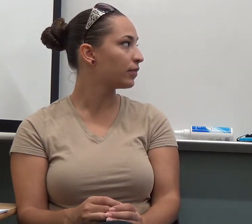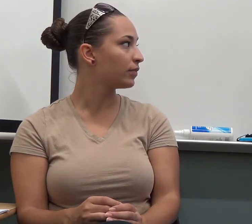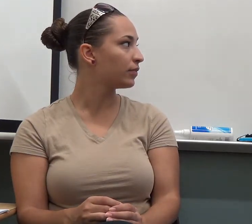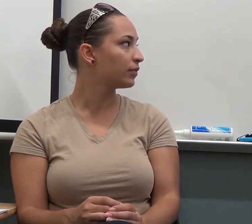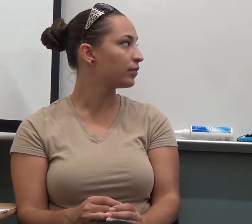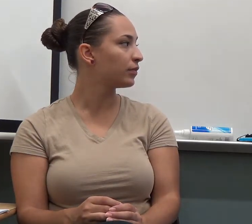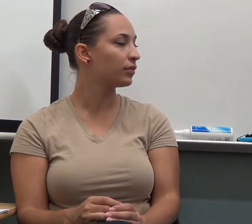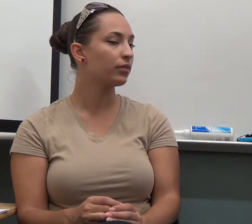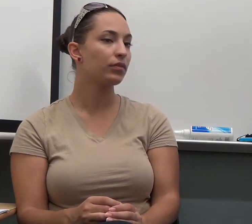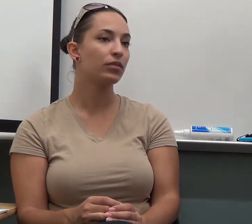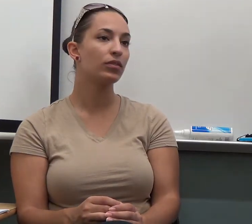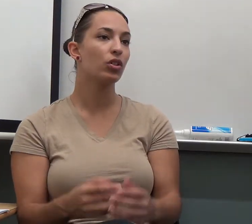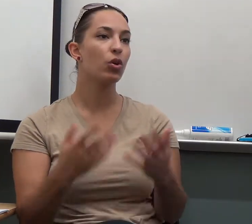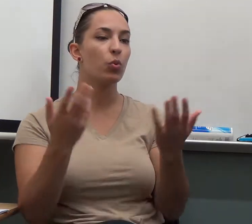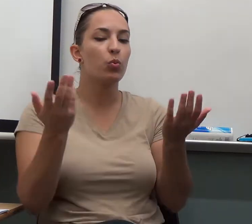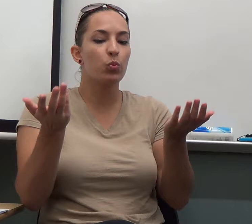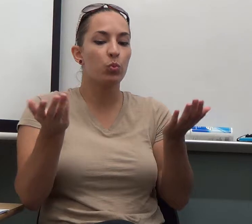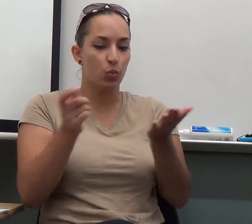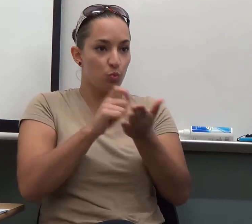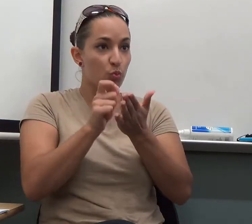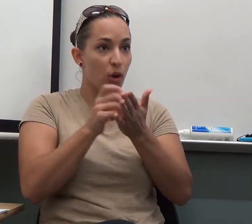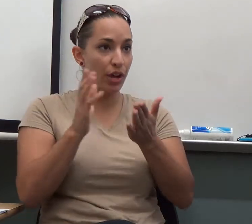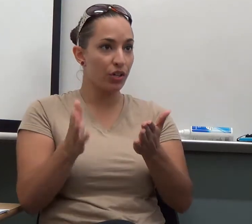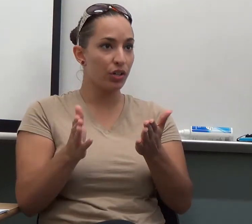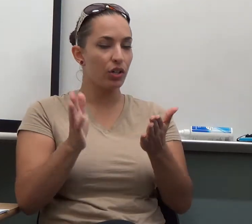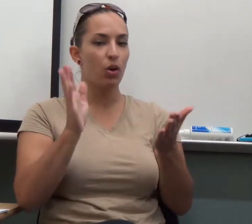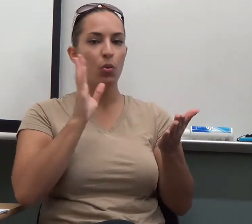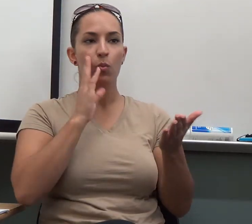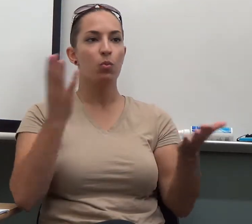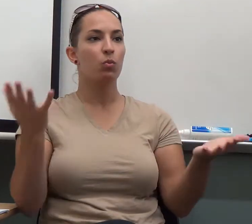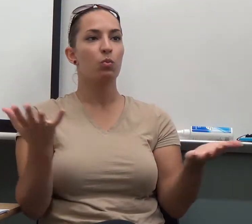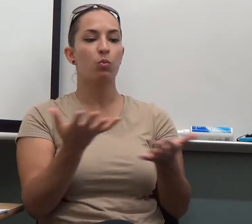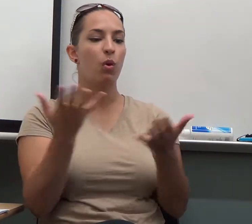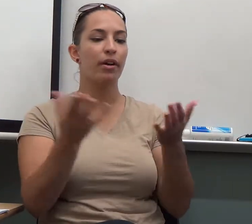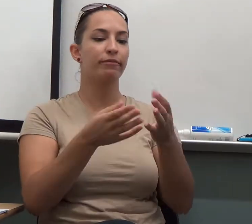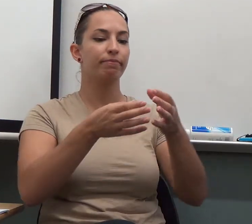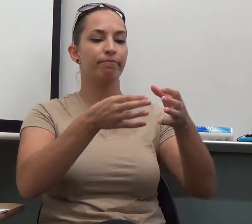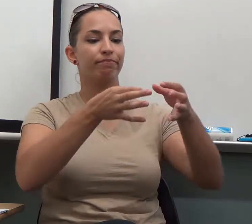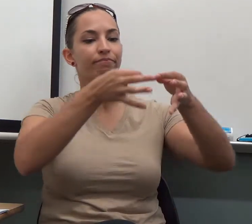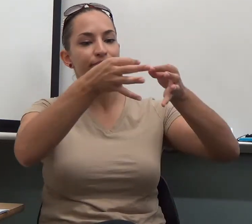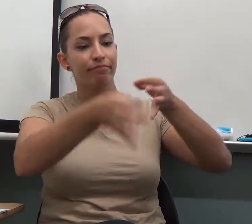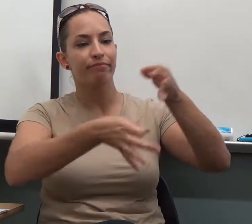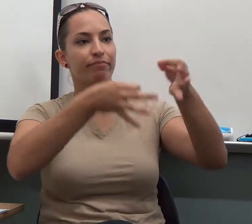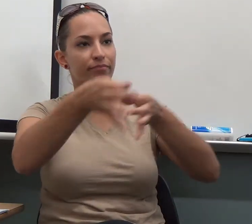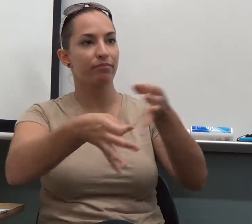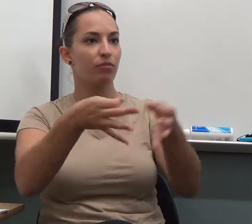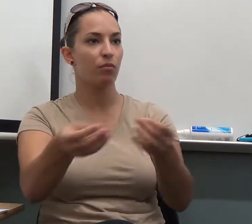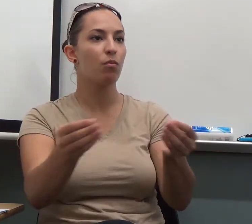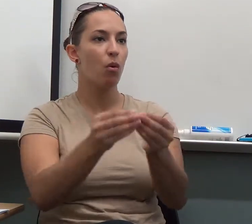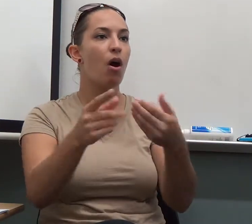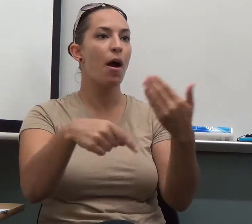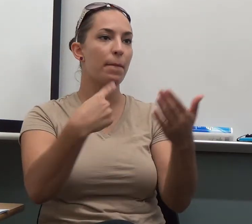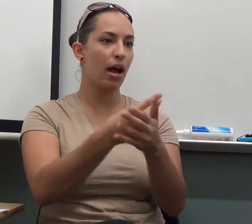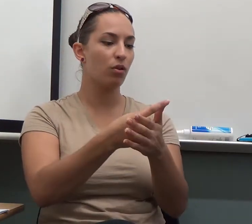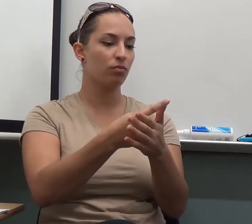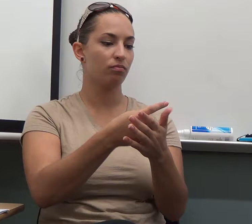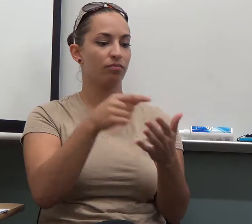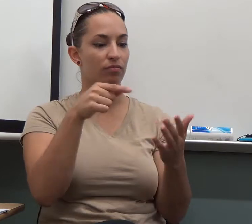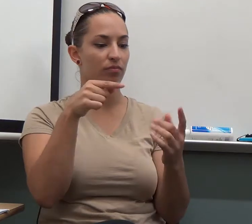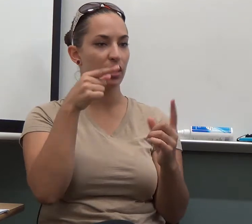what will this writer be developing about the subject of this particular paragraph? Okay, so for instance, we're not going to talk about the